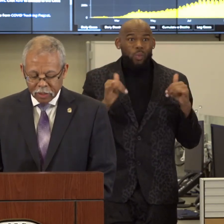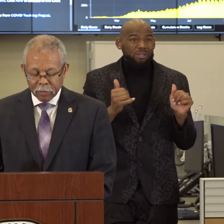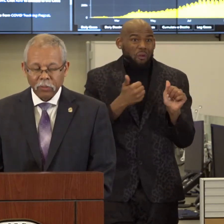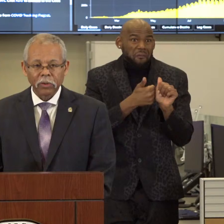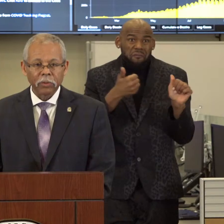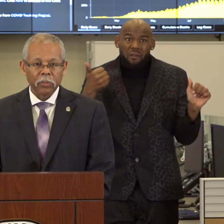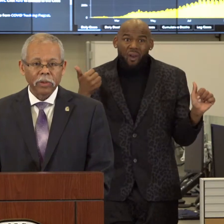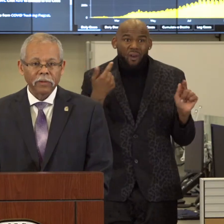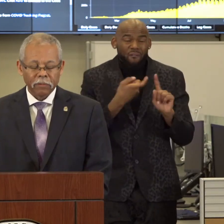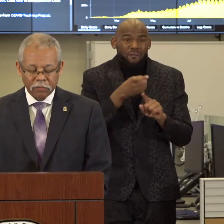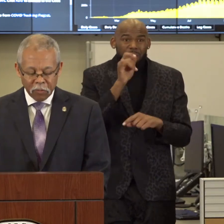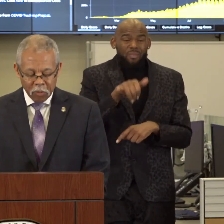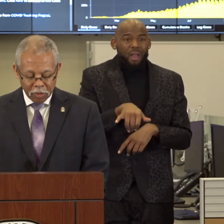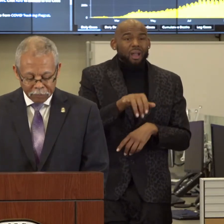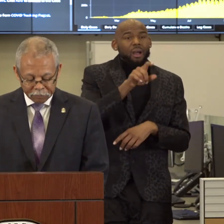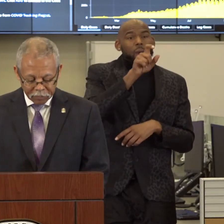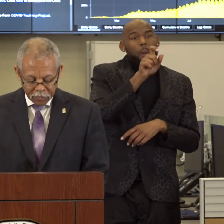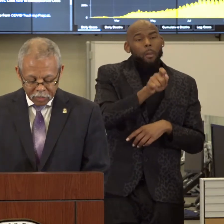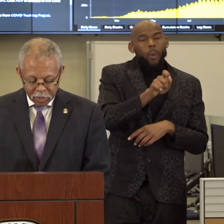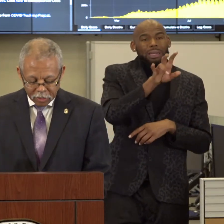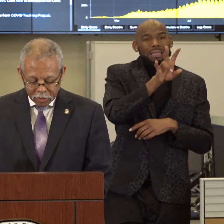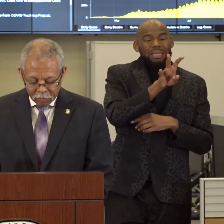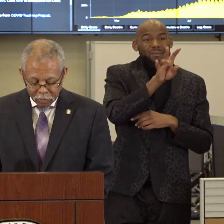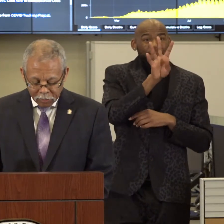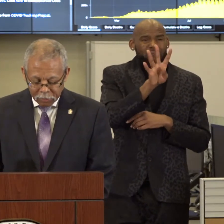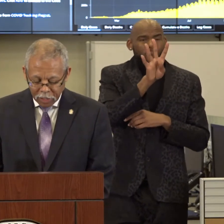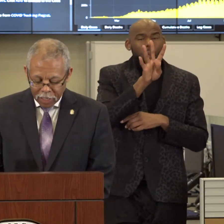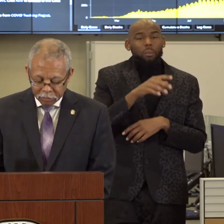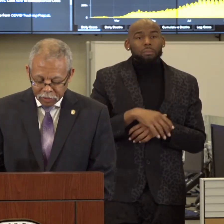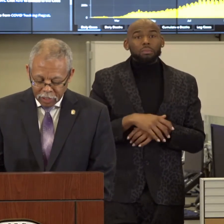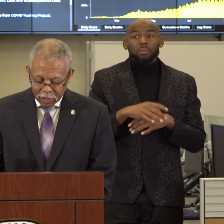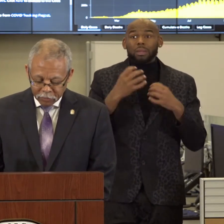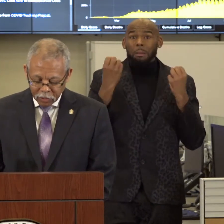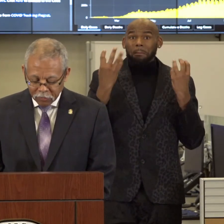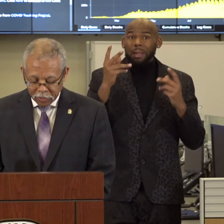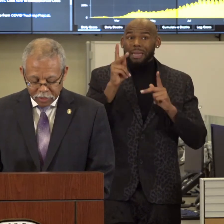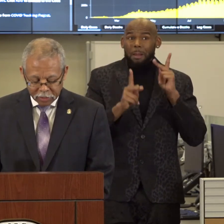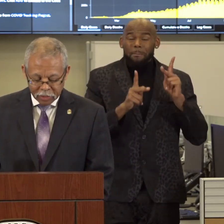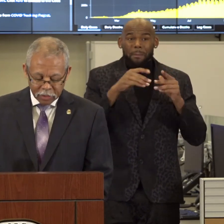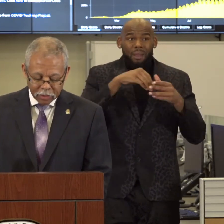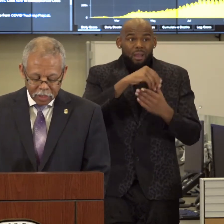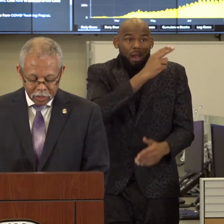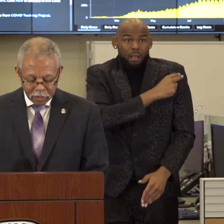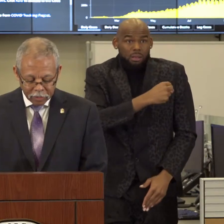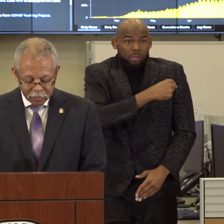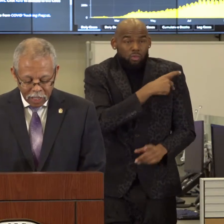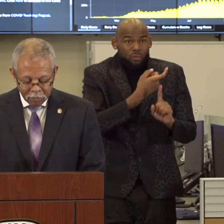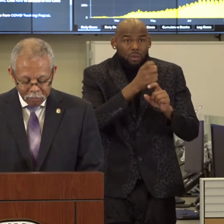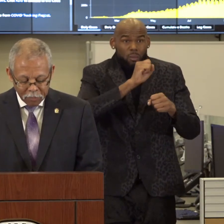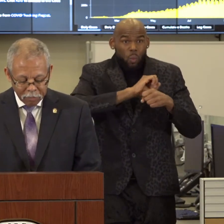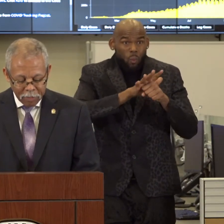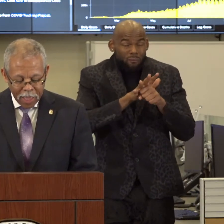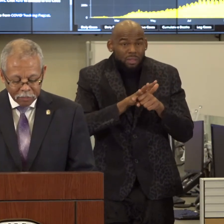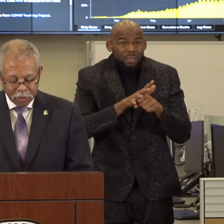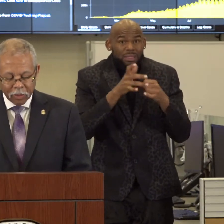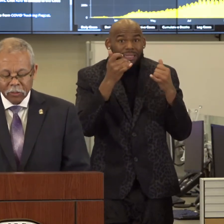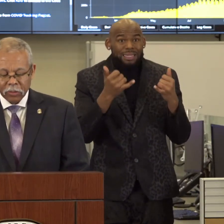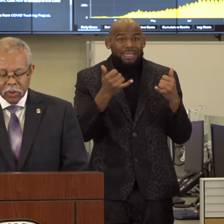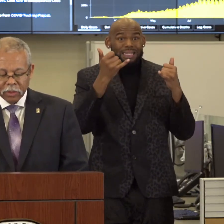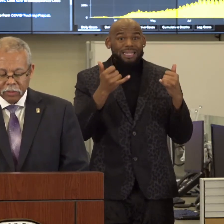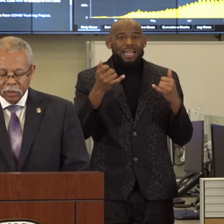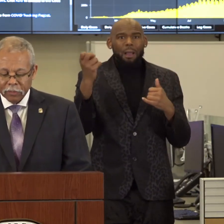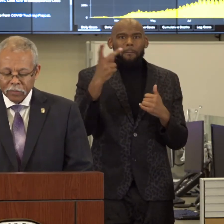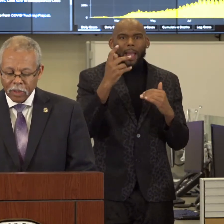of the pandemic, which was 0.74. The number of people hospitalized with COVID-19 in the county is now back